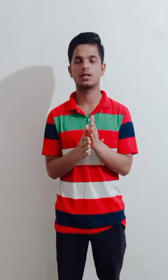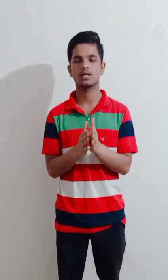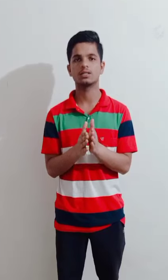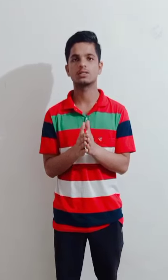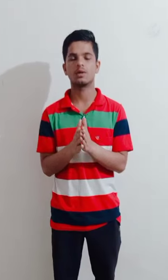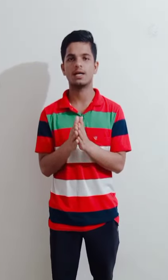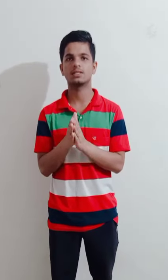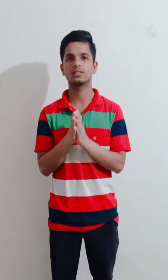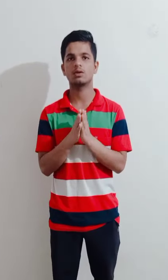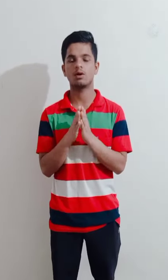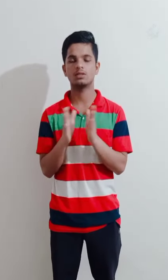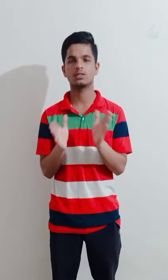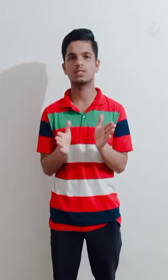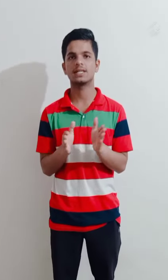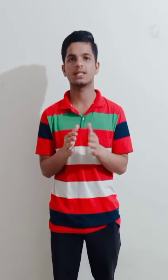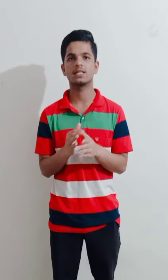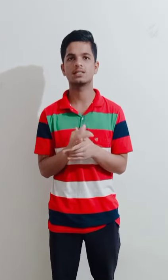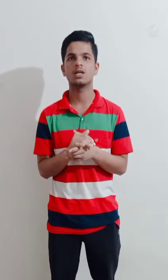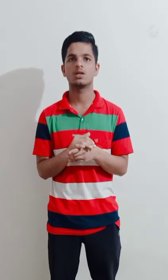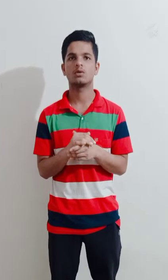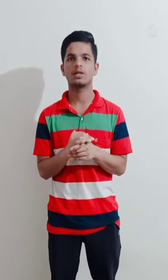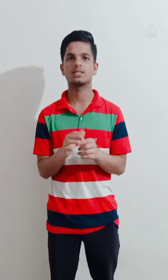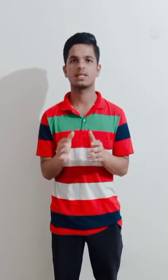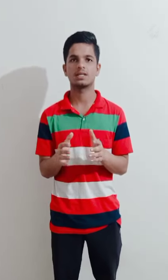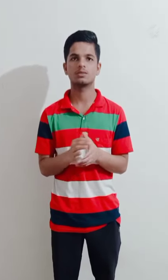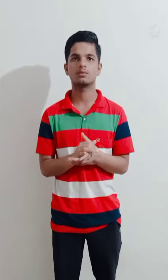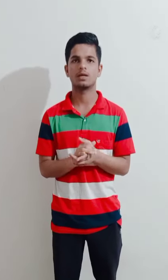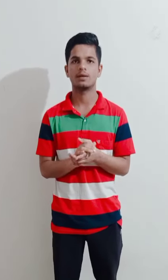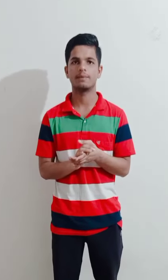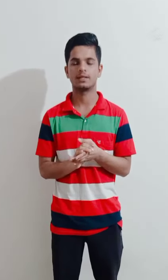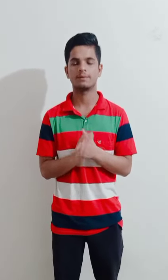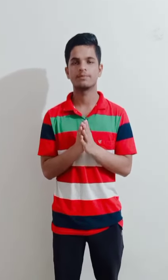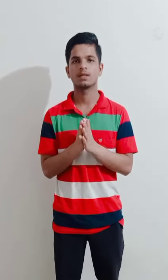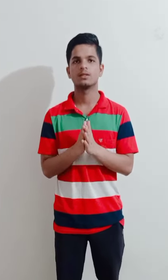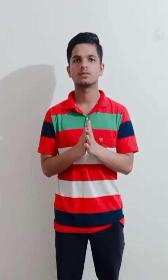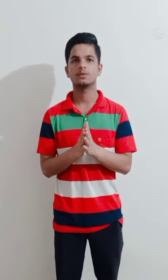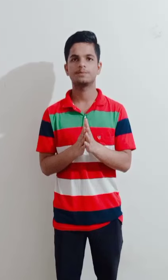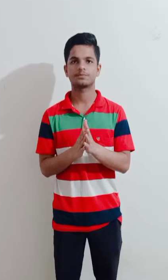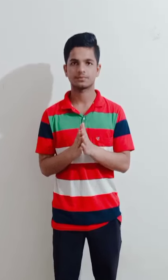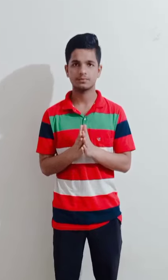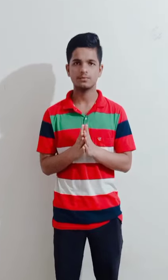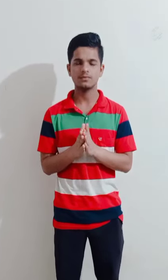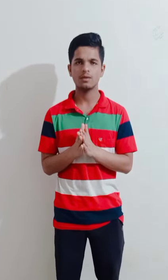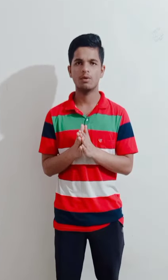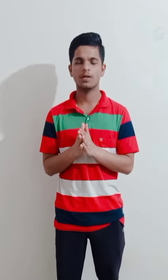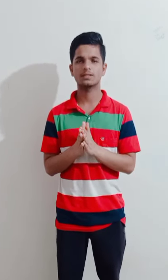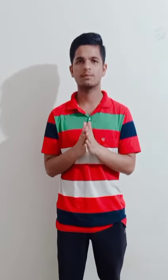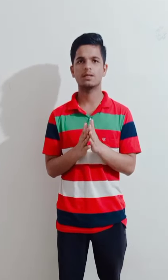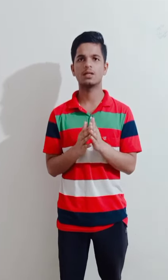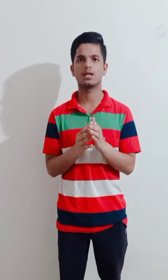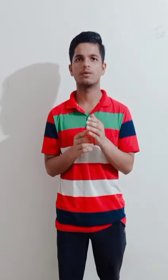recursive method, and all this technique is known as recursive method. So for example, we can take